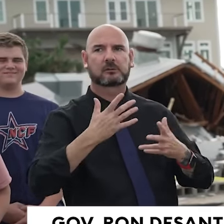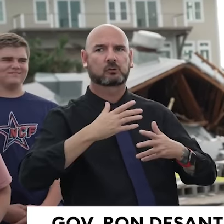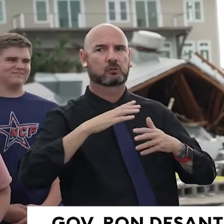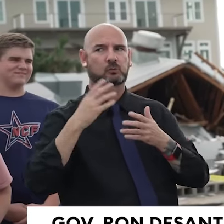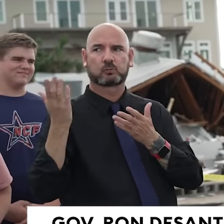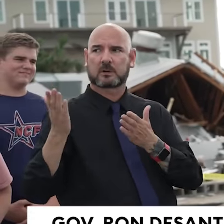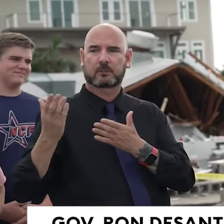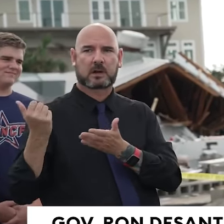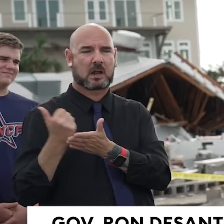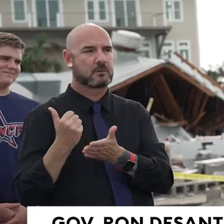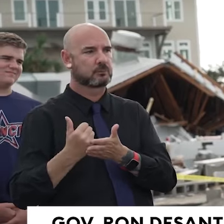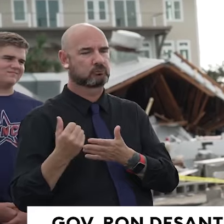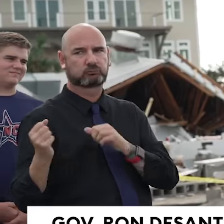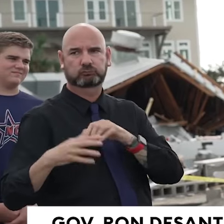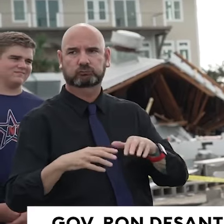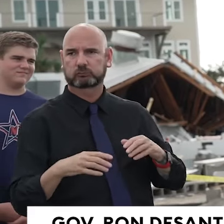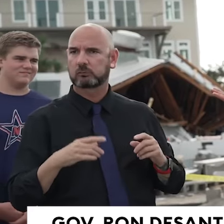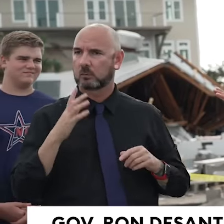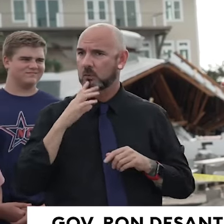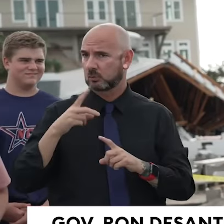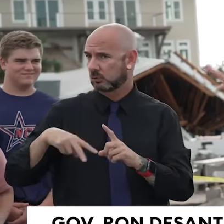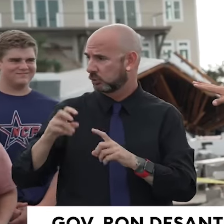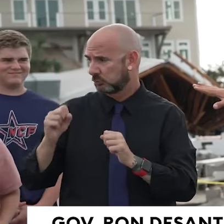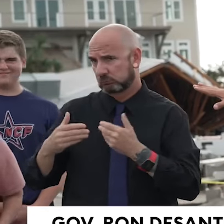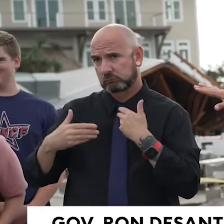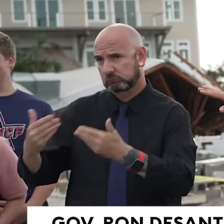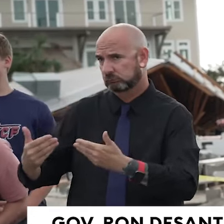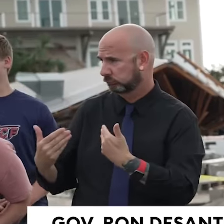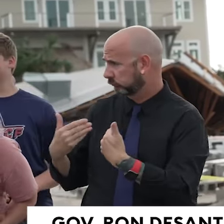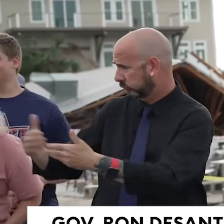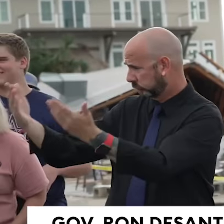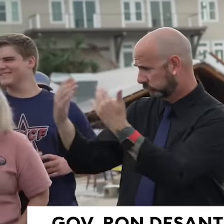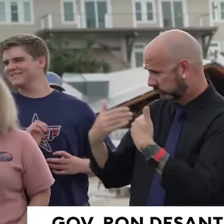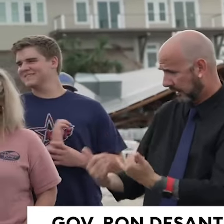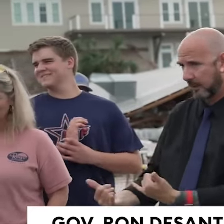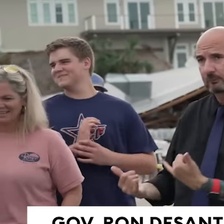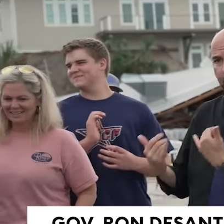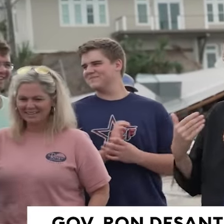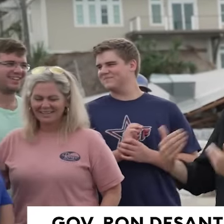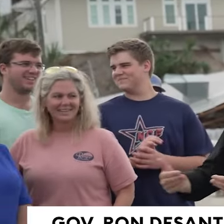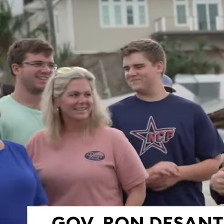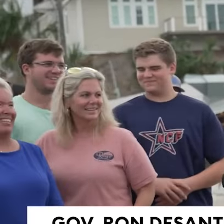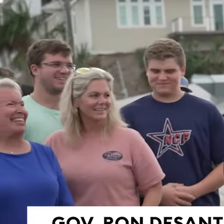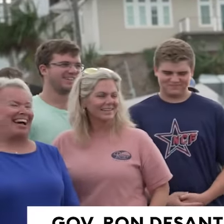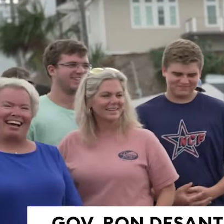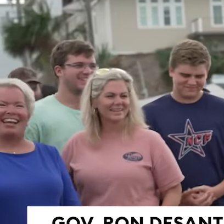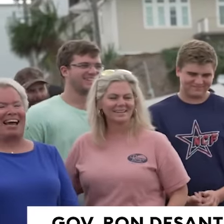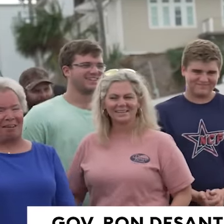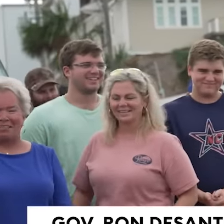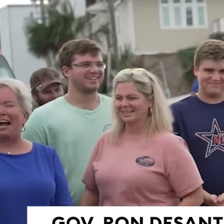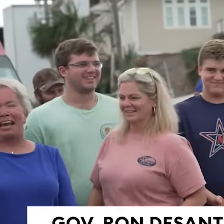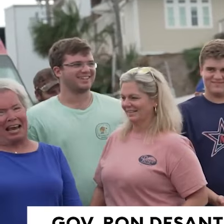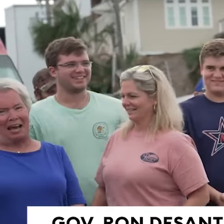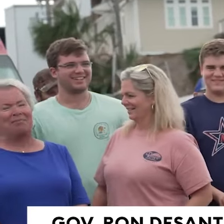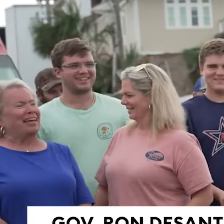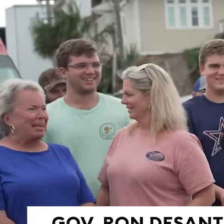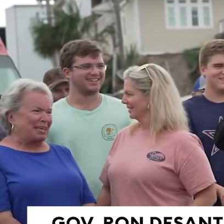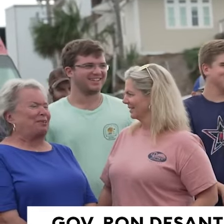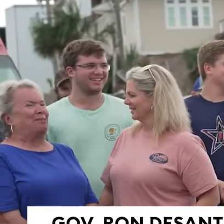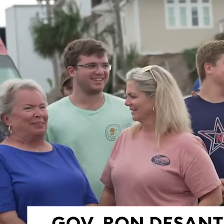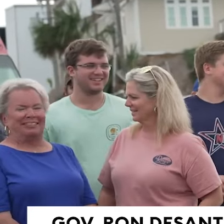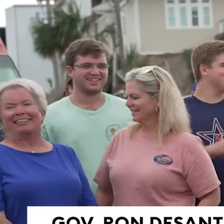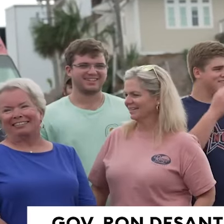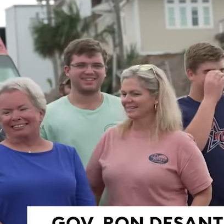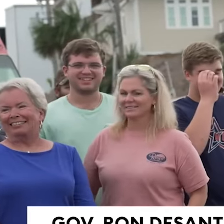from our perspective, you can start now. Like, don't worry. You've got executive grace on that. Just start whenever you want on